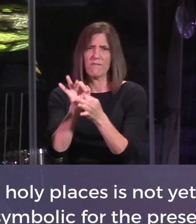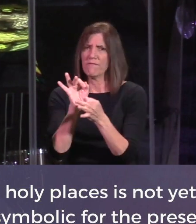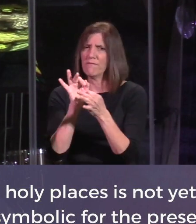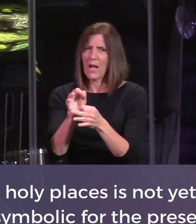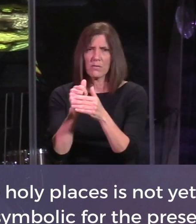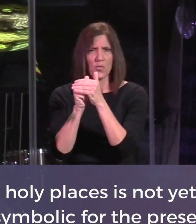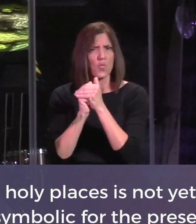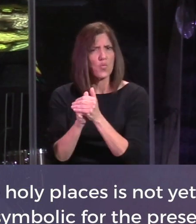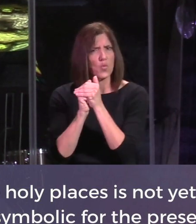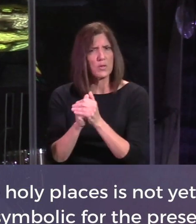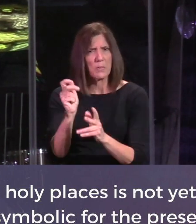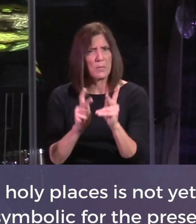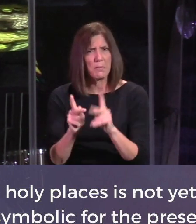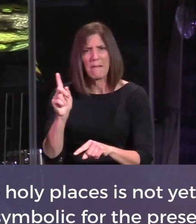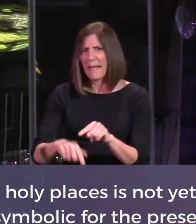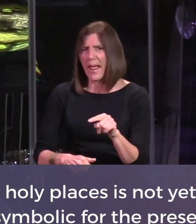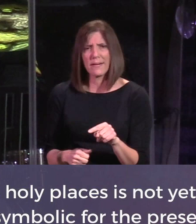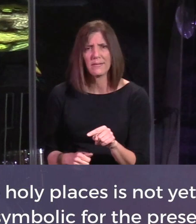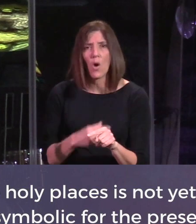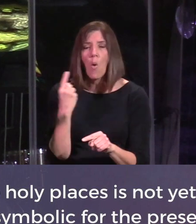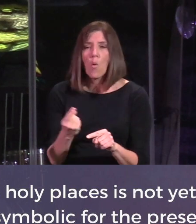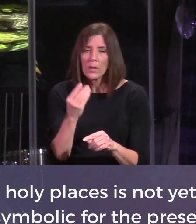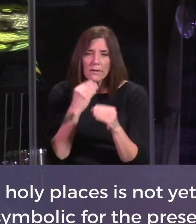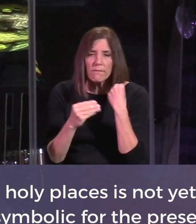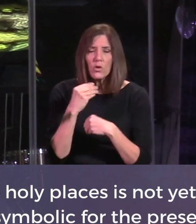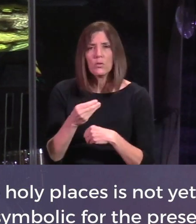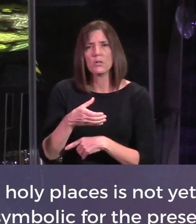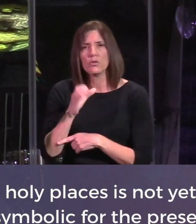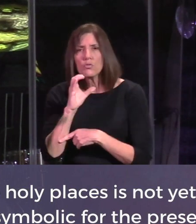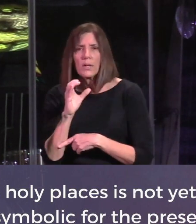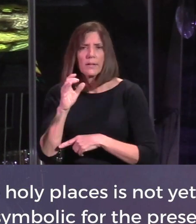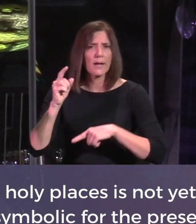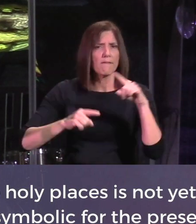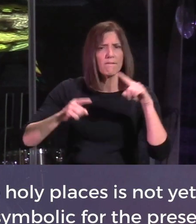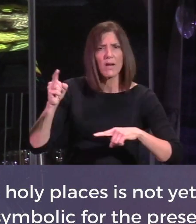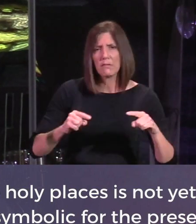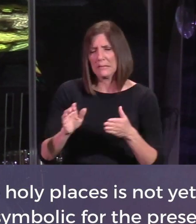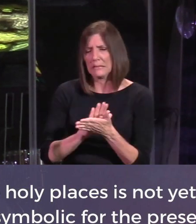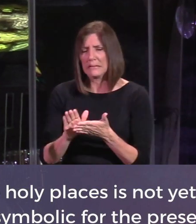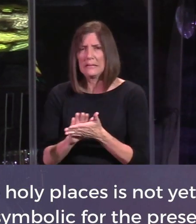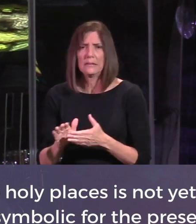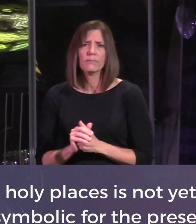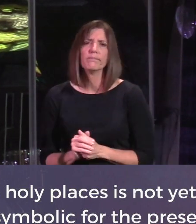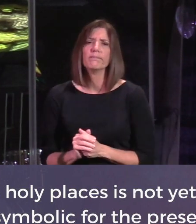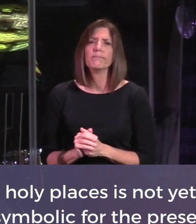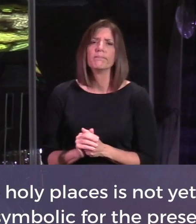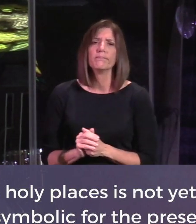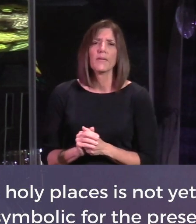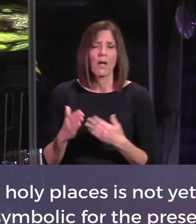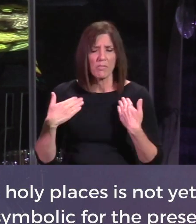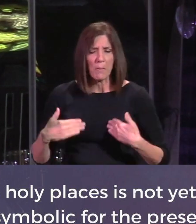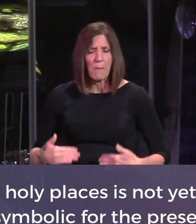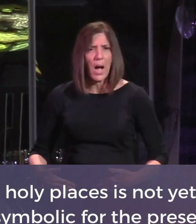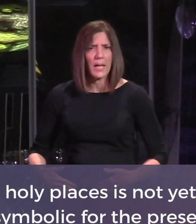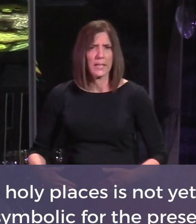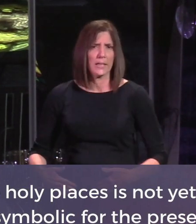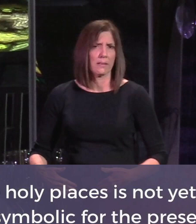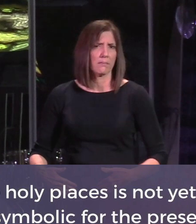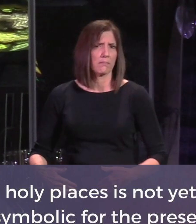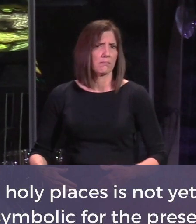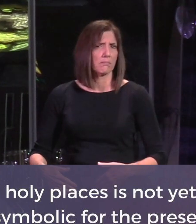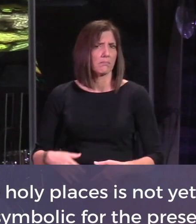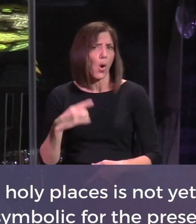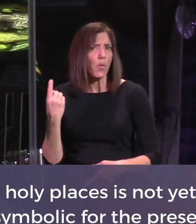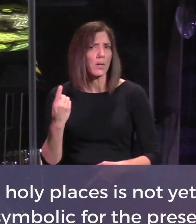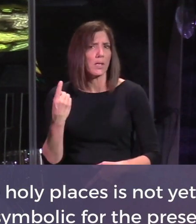worshiper, but deal only with food and drink and various washings, regulations for the body imposed